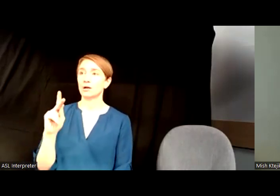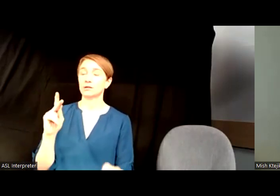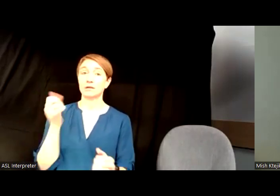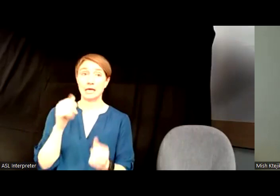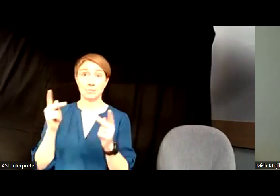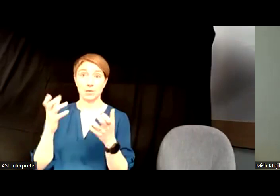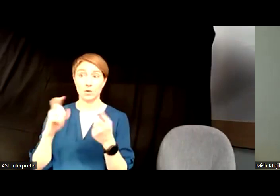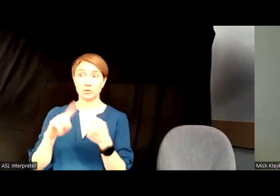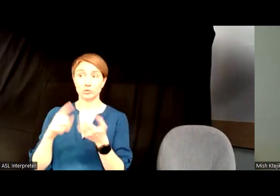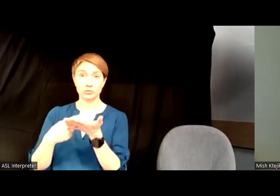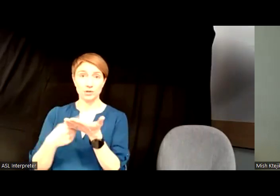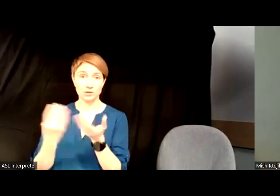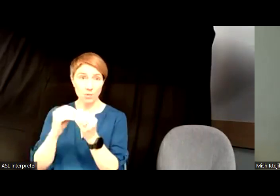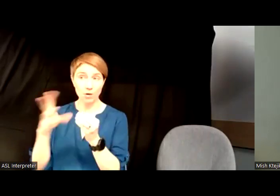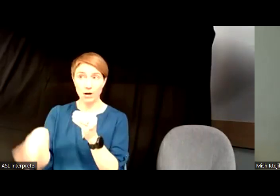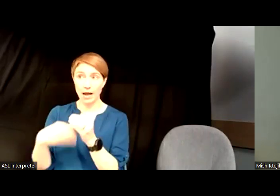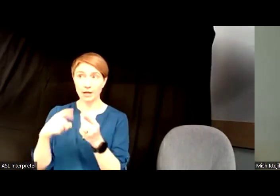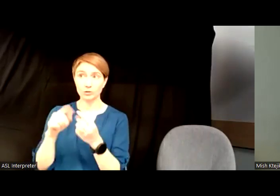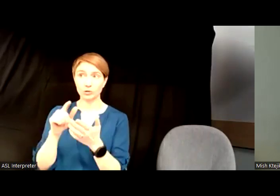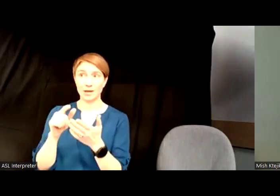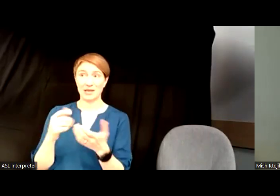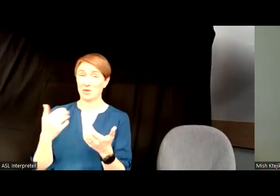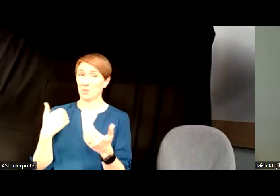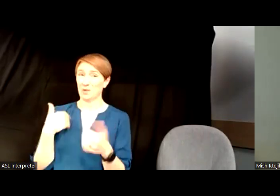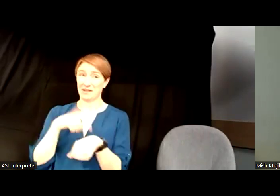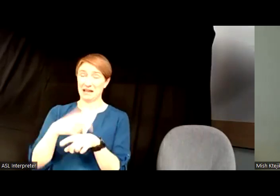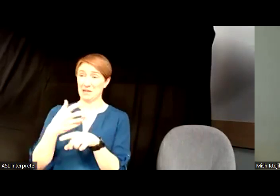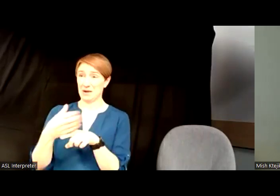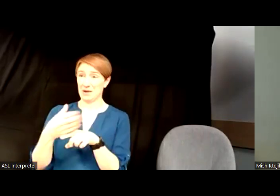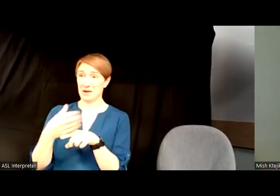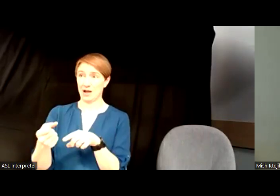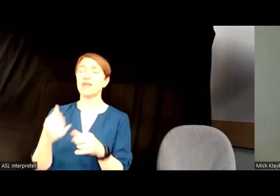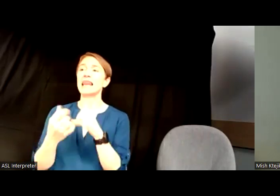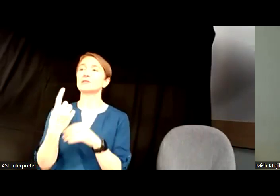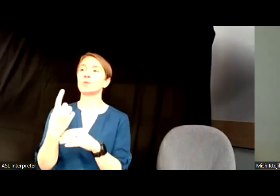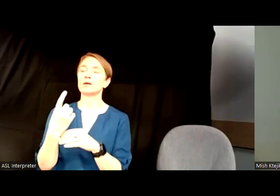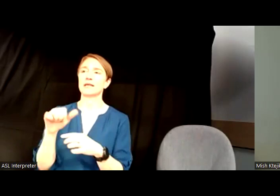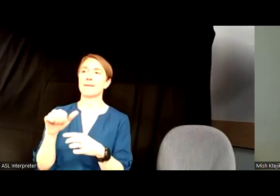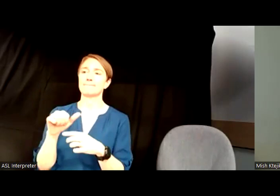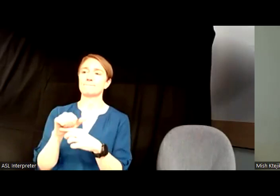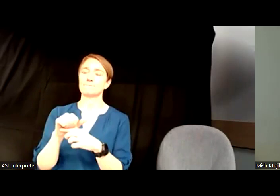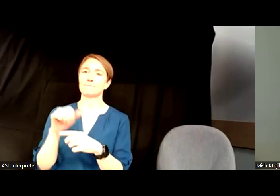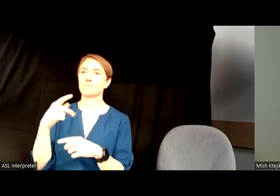So anything that we need to add to the legal licensing? The last one is provisional.